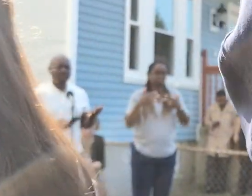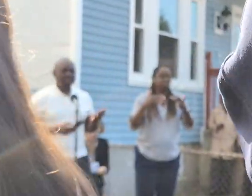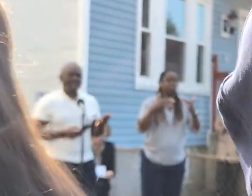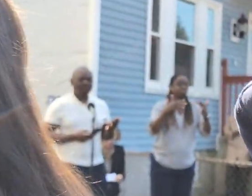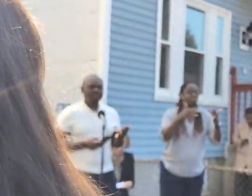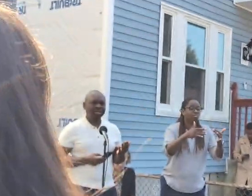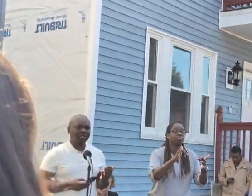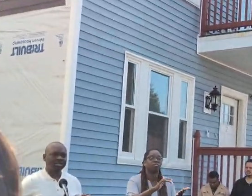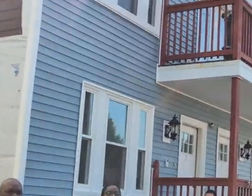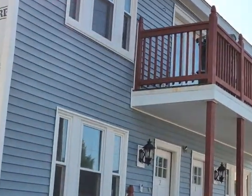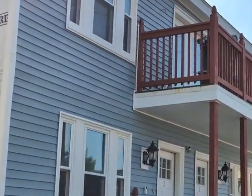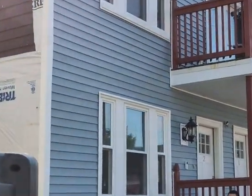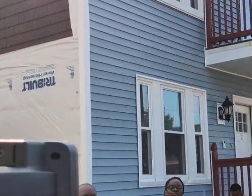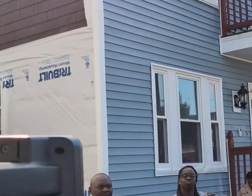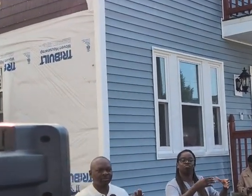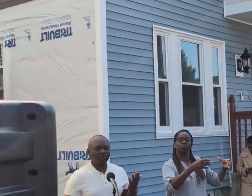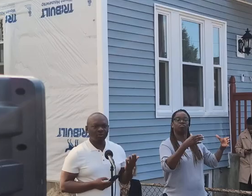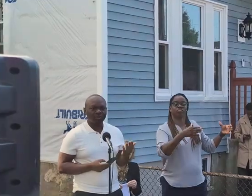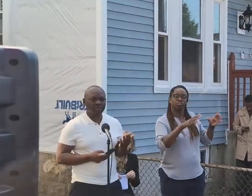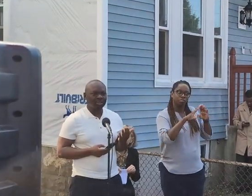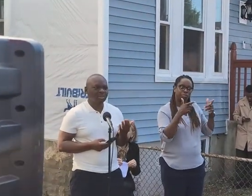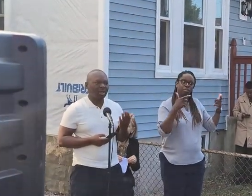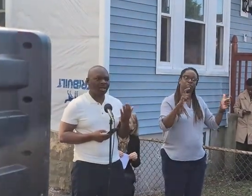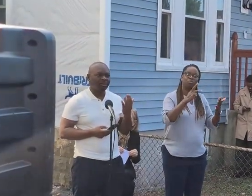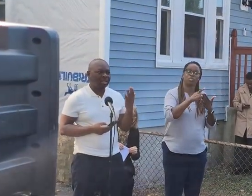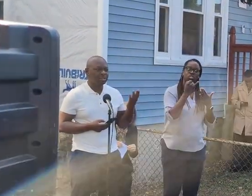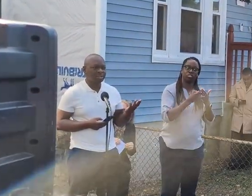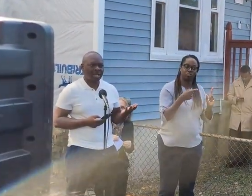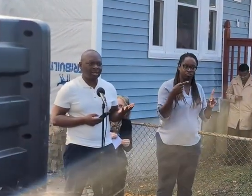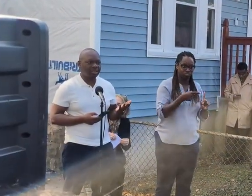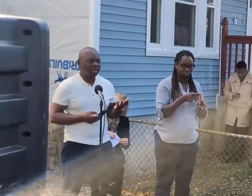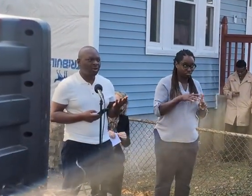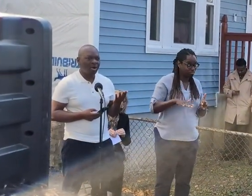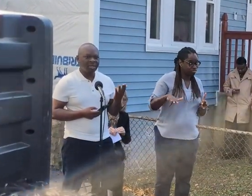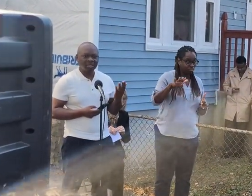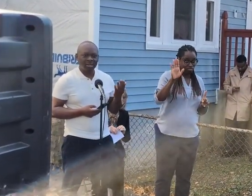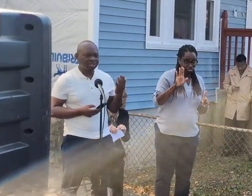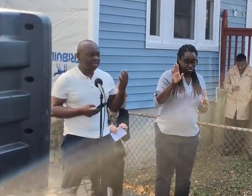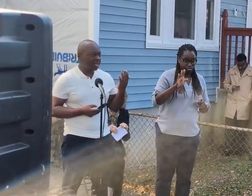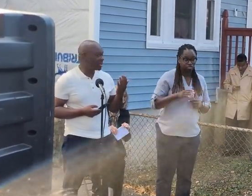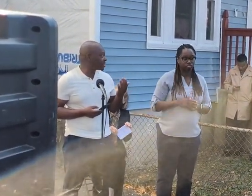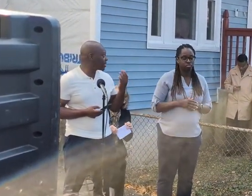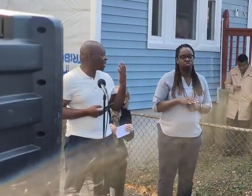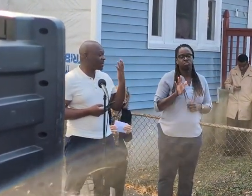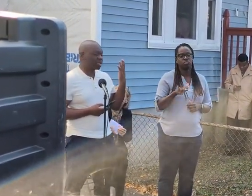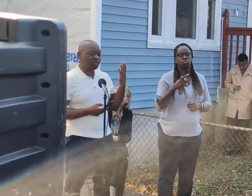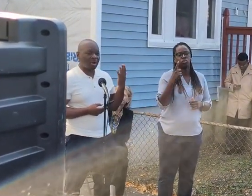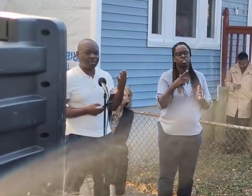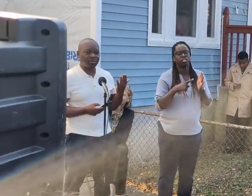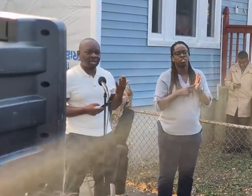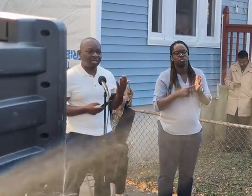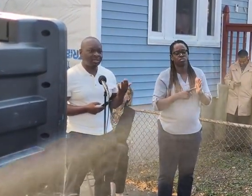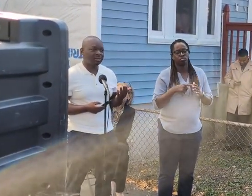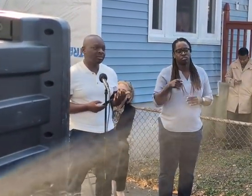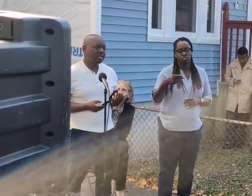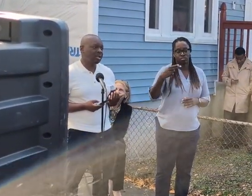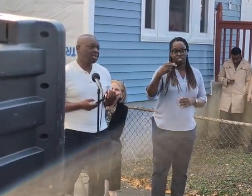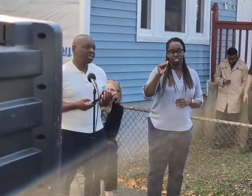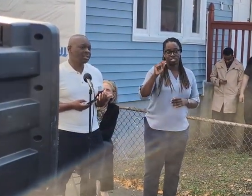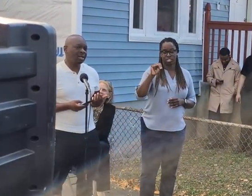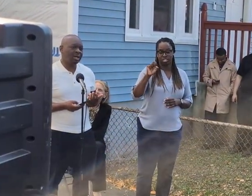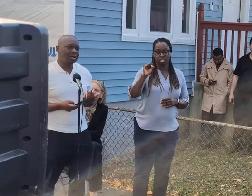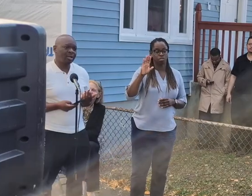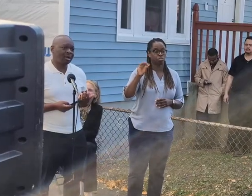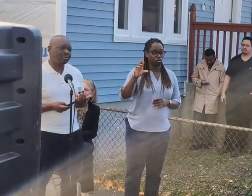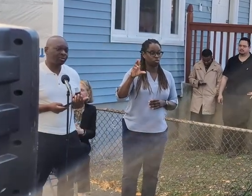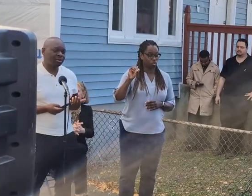One of the recent acquisitions at Hansborough Suite, I took that on, just like this property right here. It